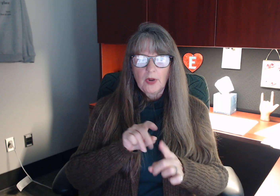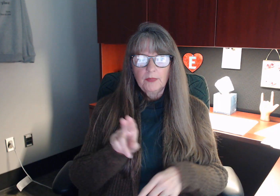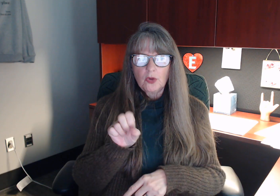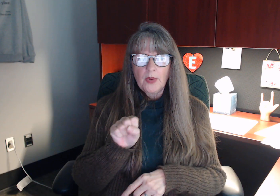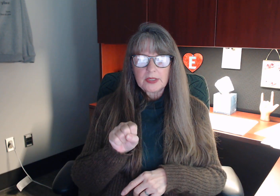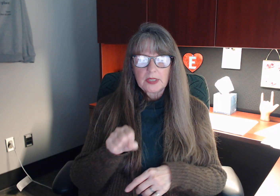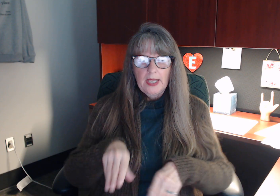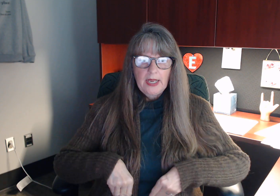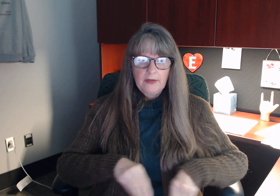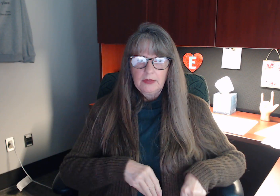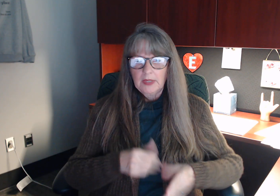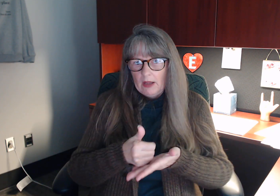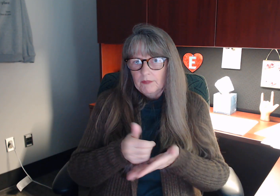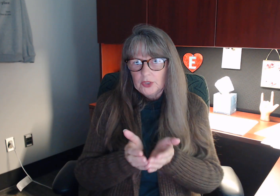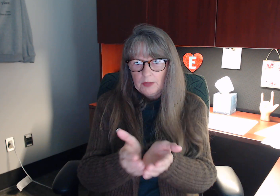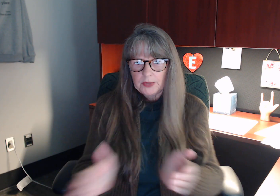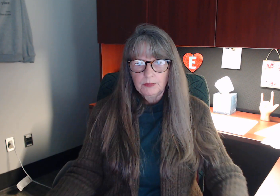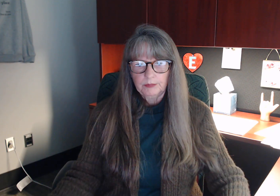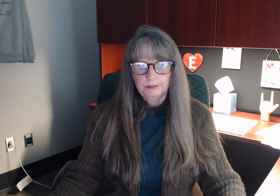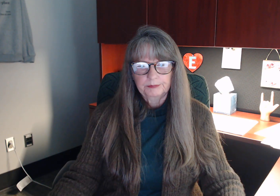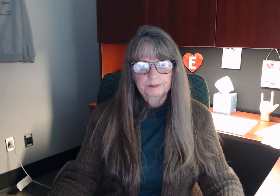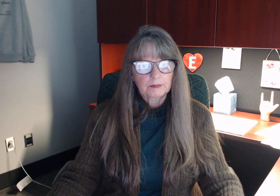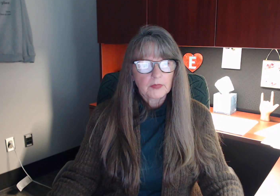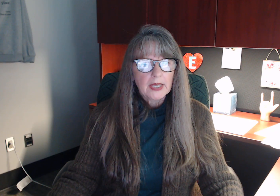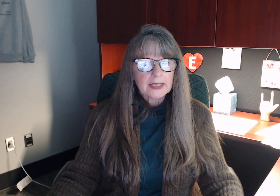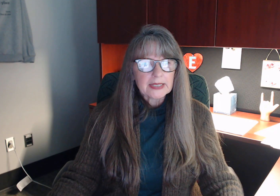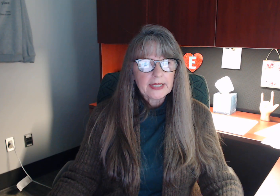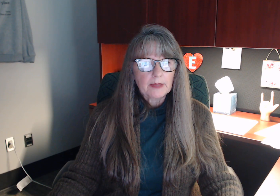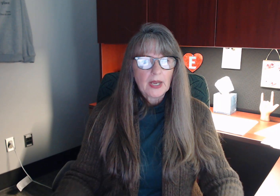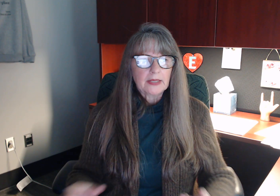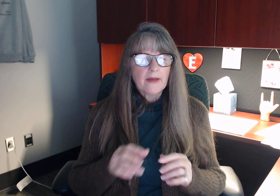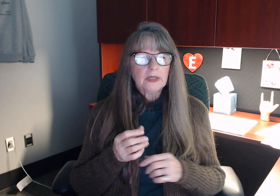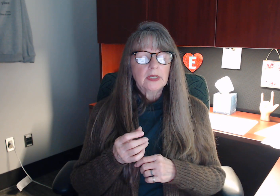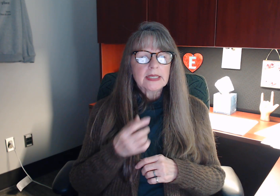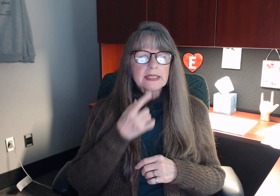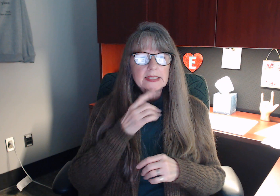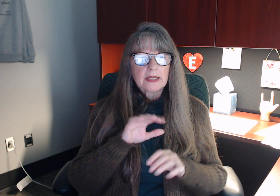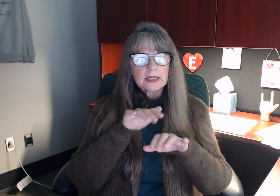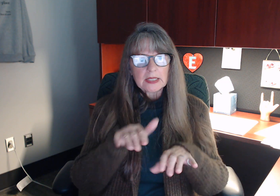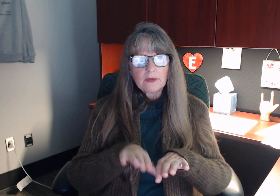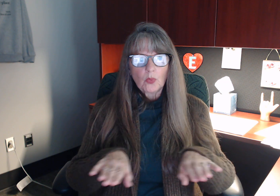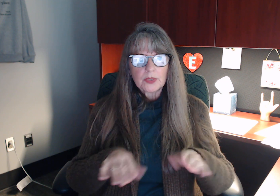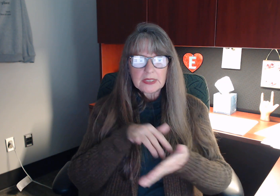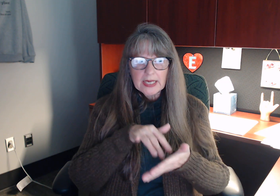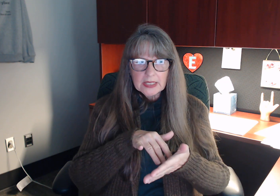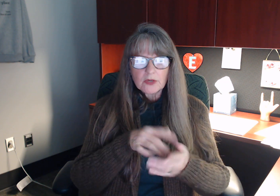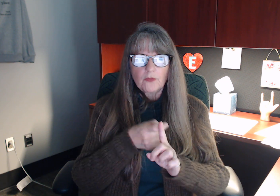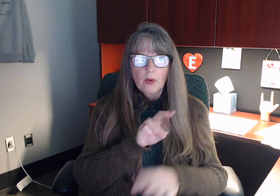the U.S. Navy that helped the ships. Slide number 11 says that the sea floor studies from World